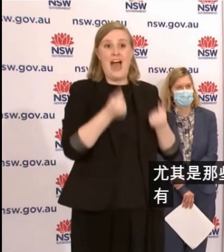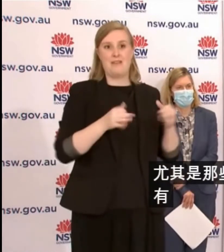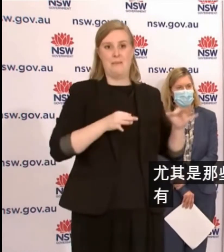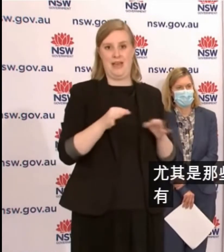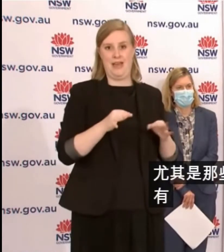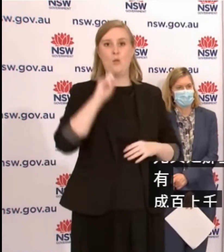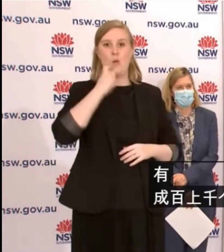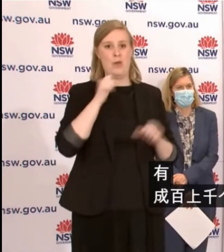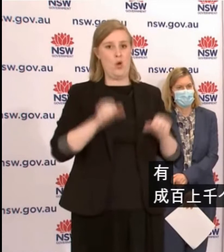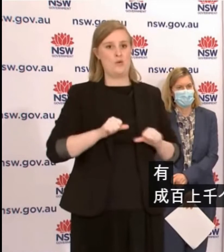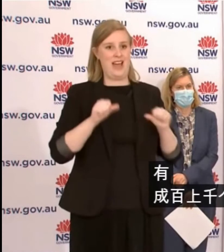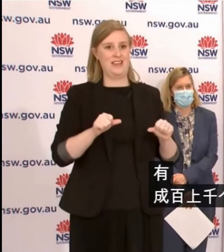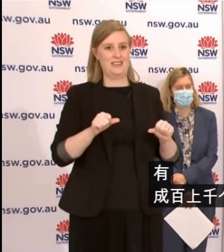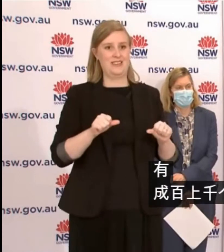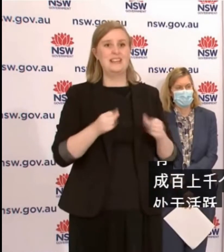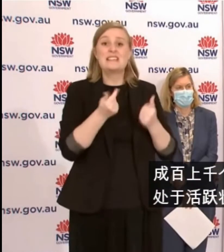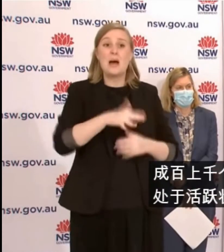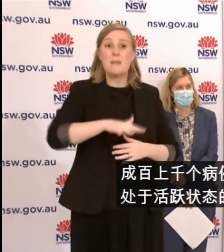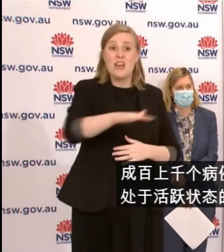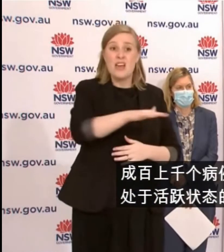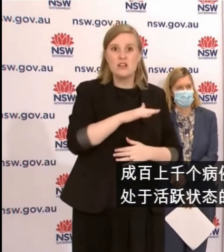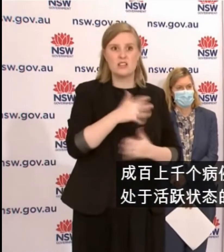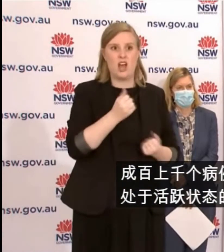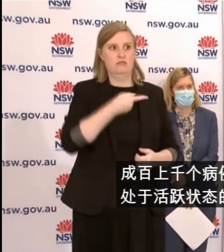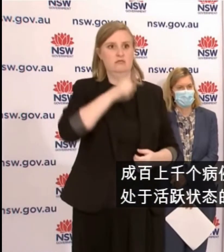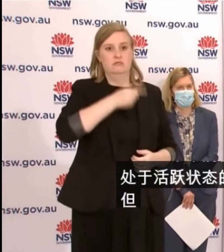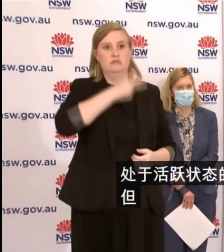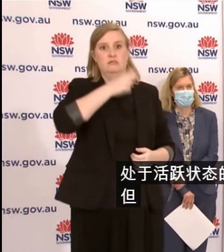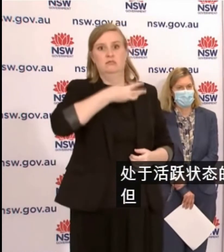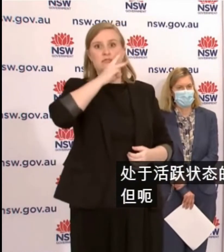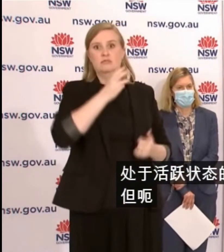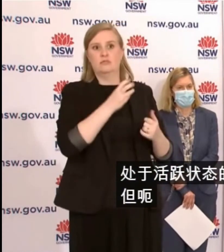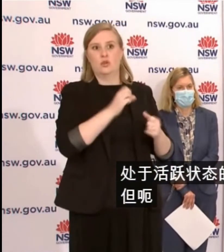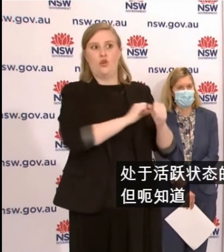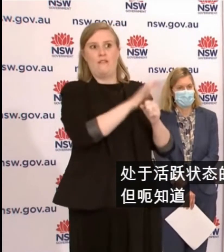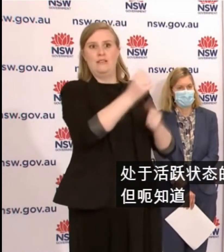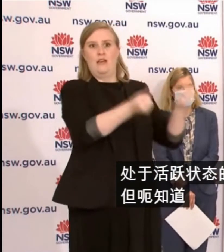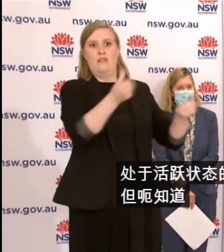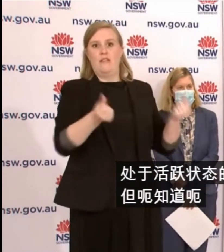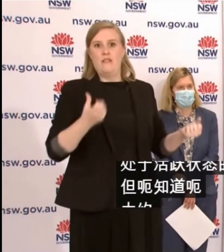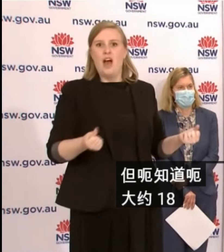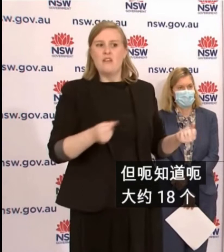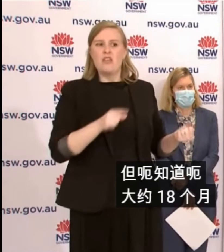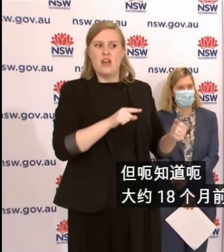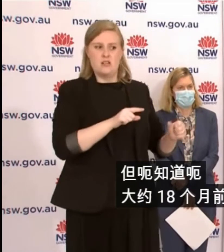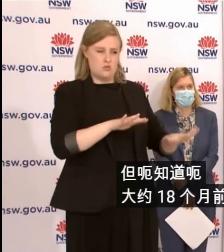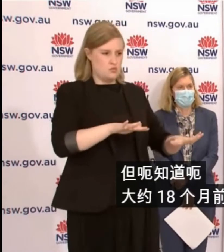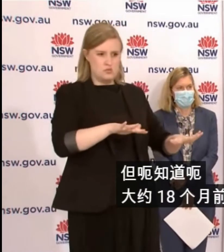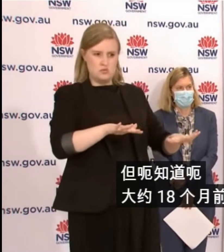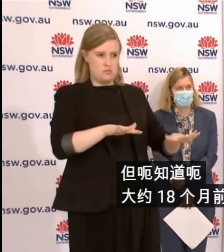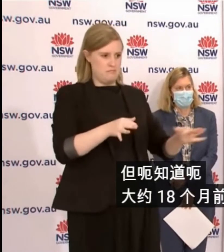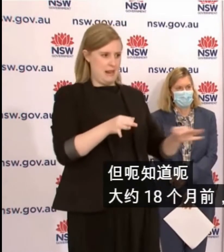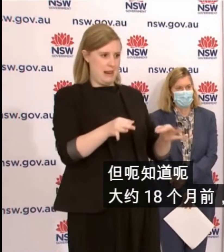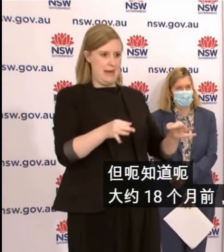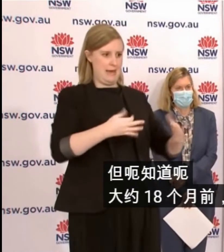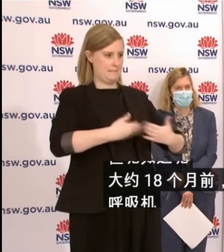of concern where hundreds and hundreds of cases are currently active. But know that early on in the pandemic, some 18